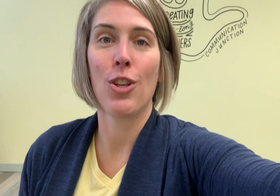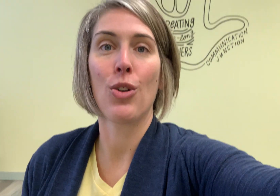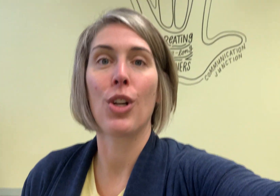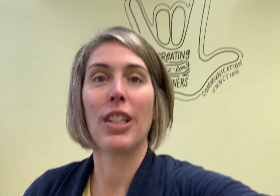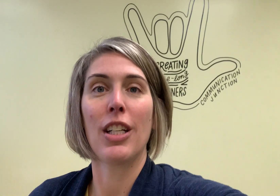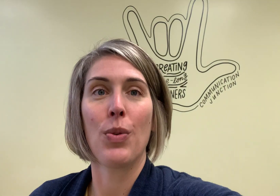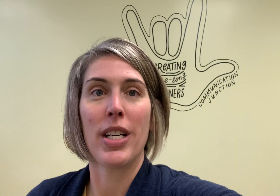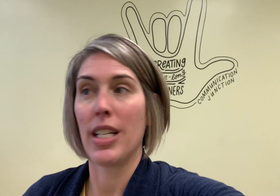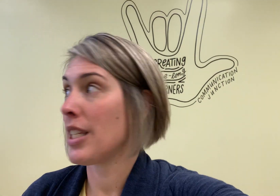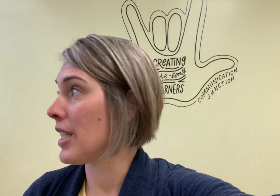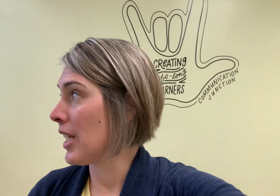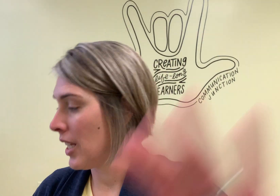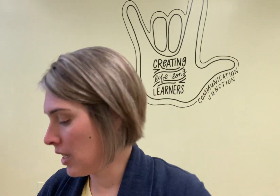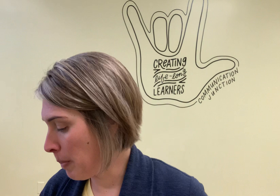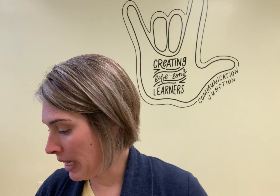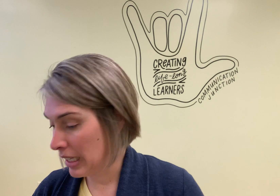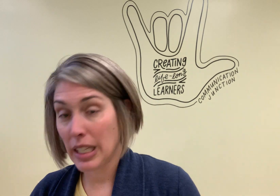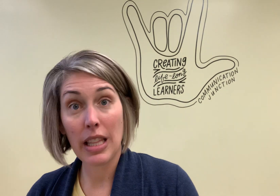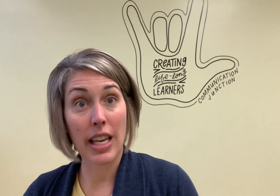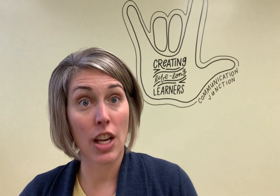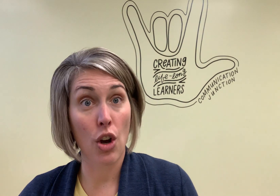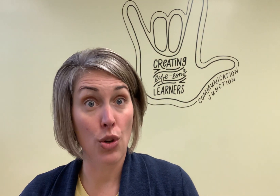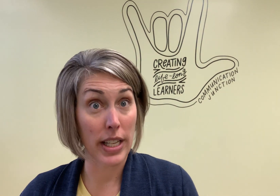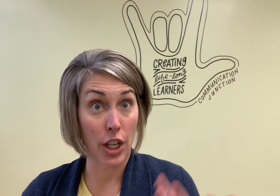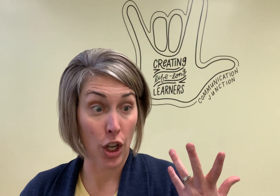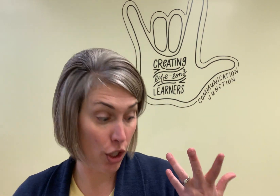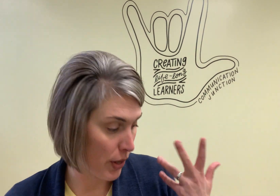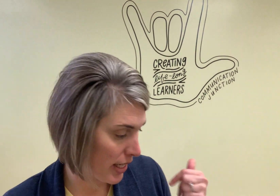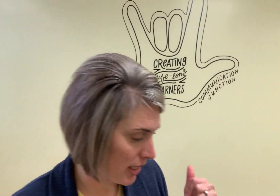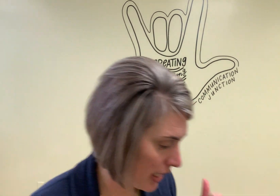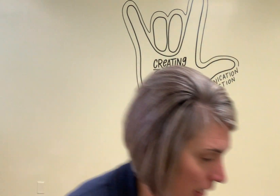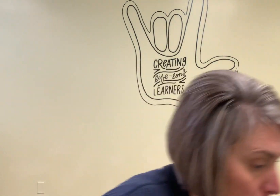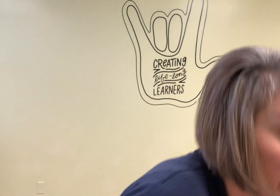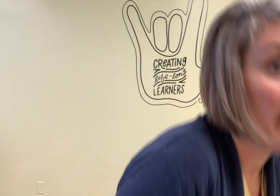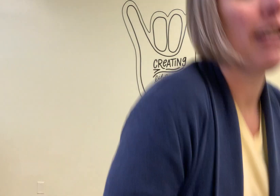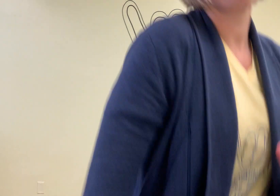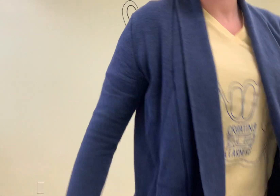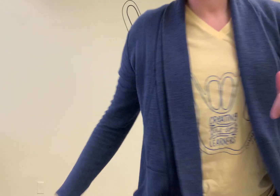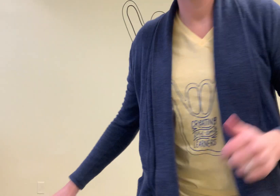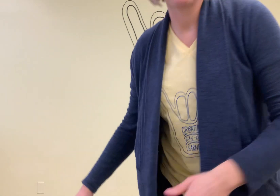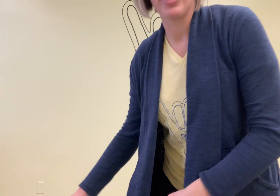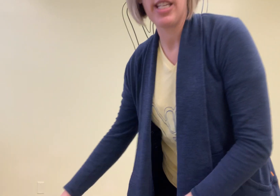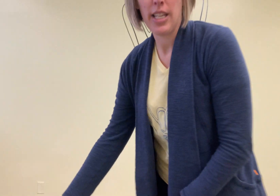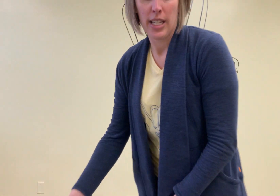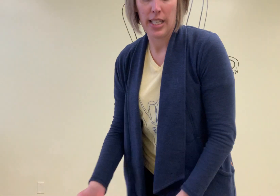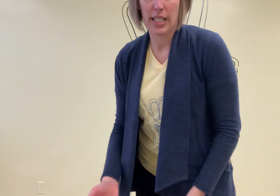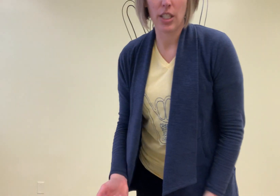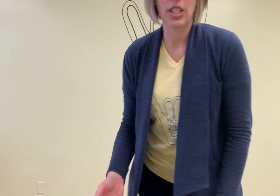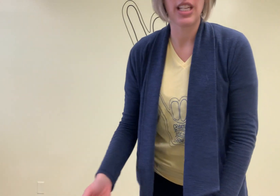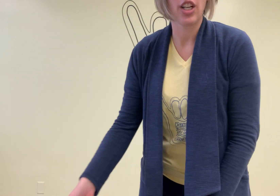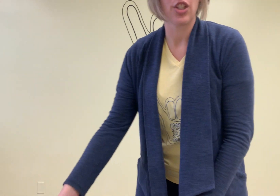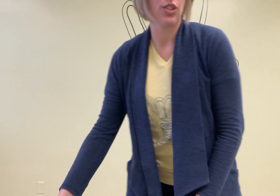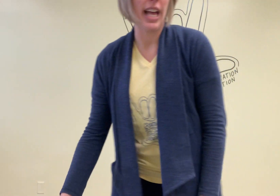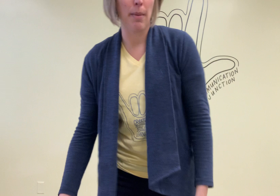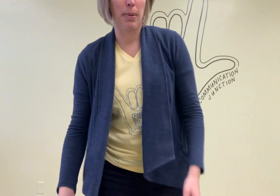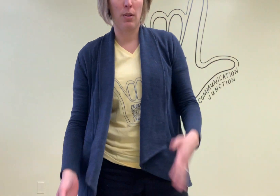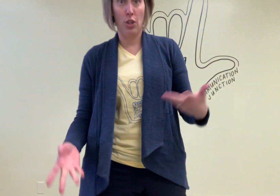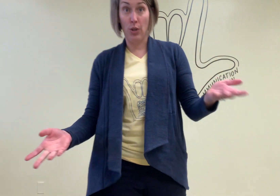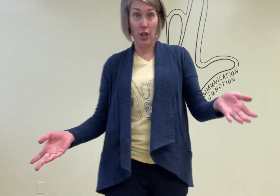your little one is standing independently, they can go, you guys can all go ahead and stand up. If your little one is still sitting on your lap, you can also